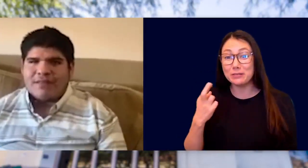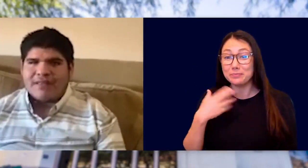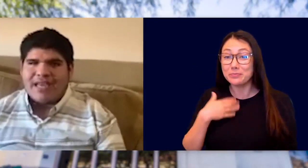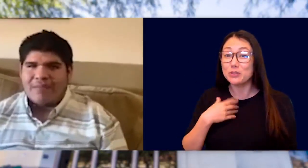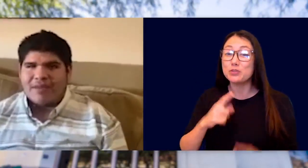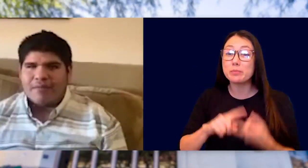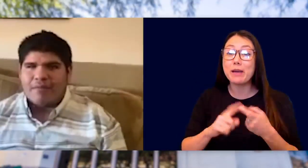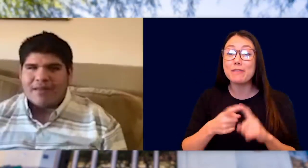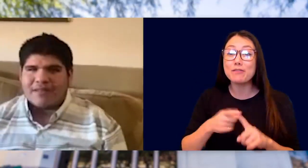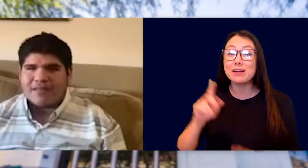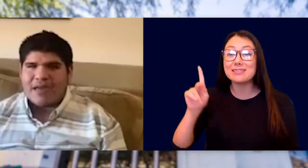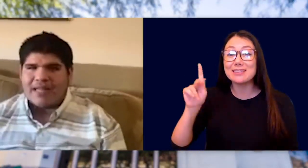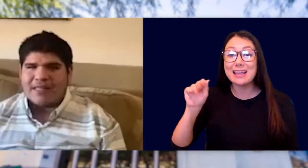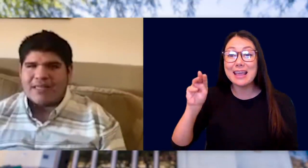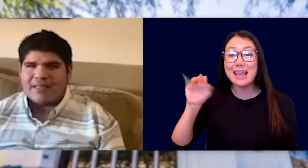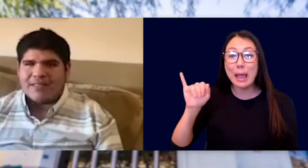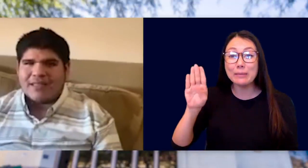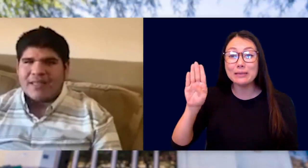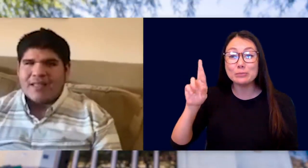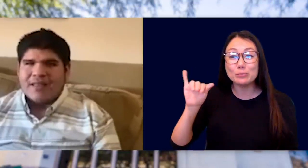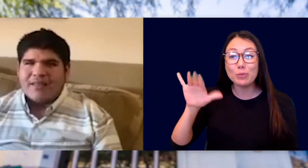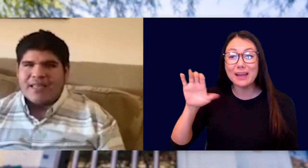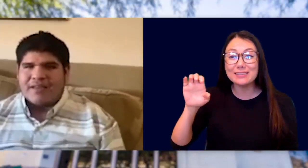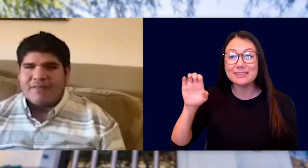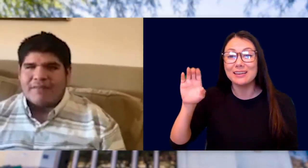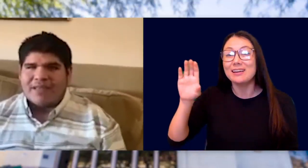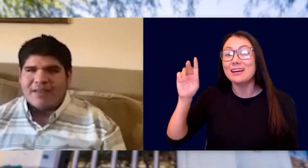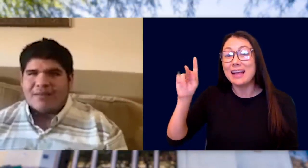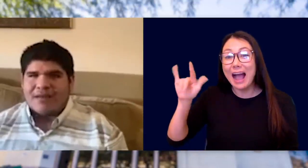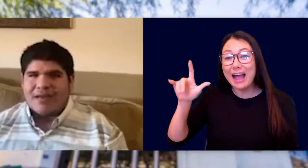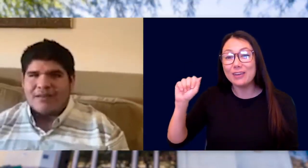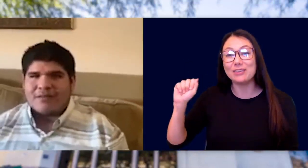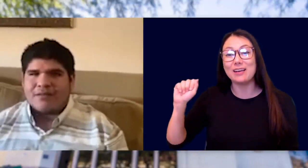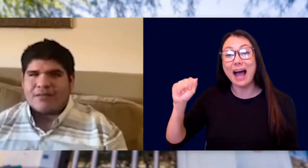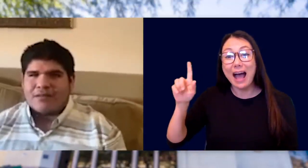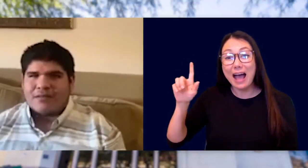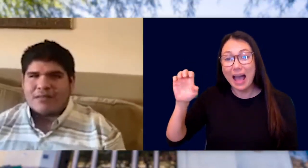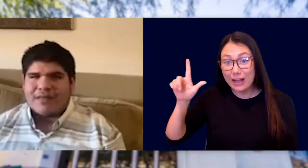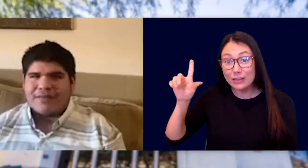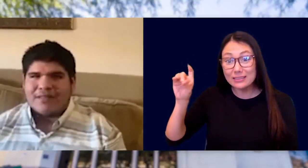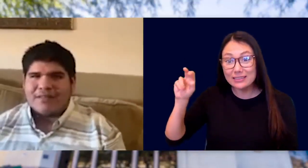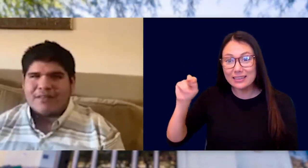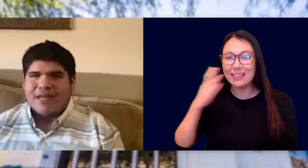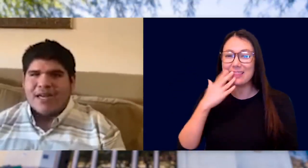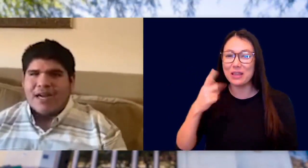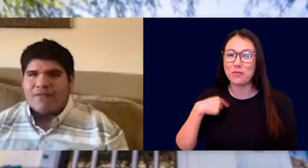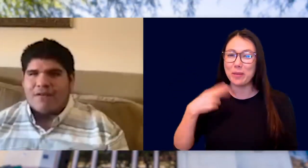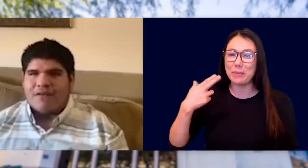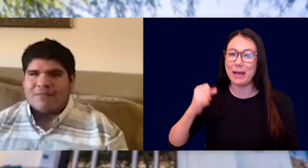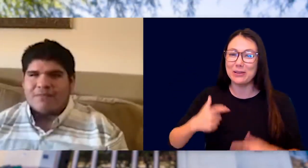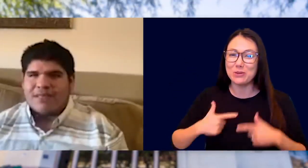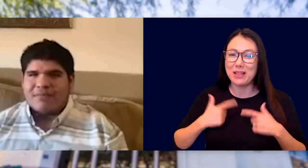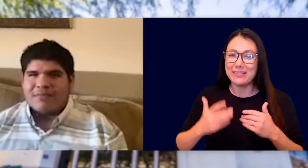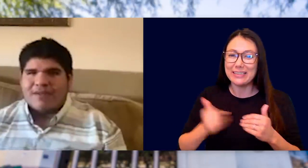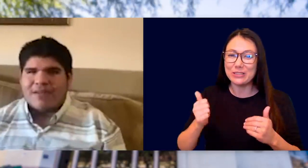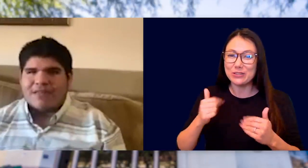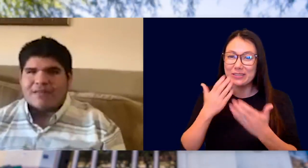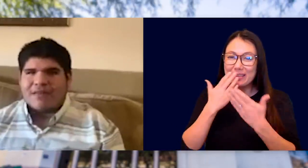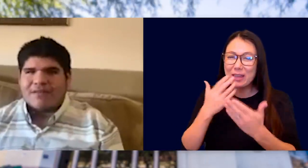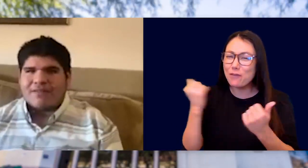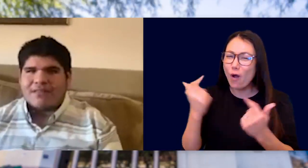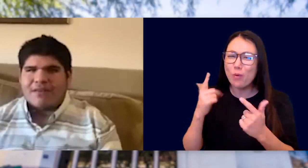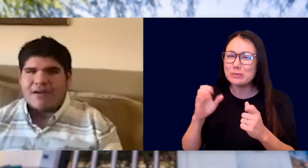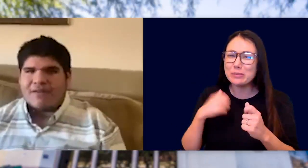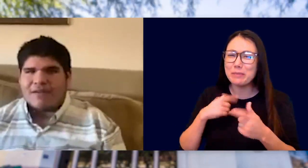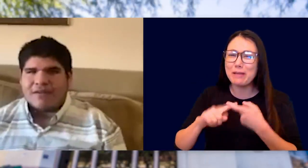my friends Cami, Bryce, Kyle, and Elvin, thank you for making high school life easier and for always being my friends when I